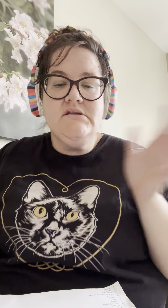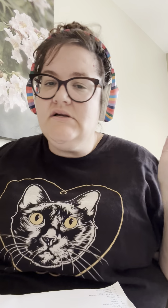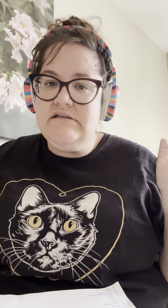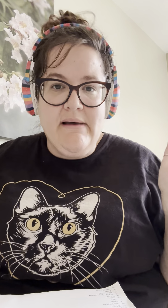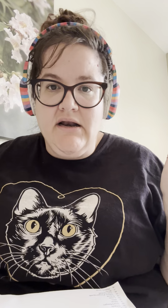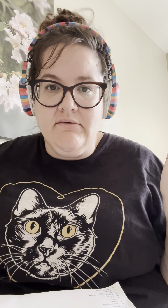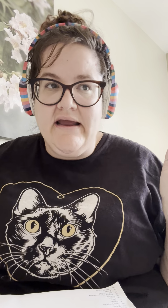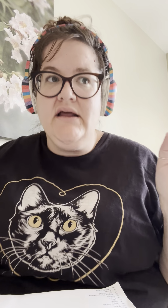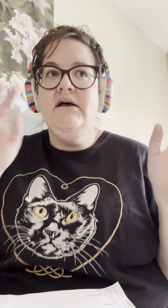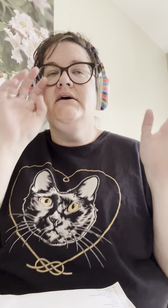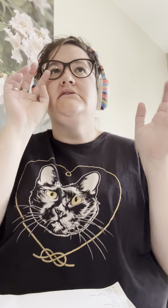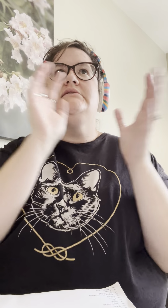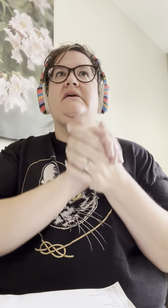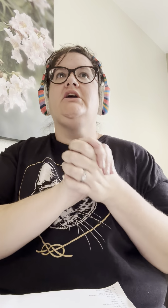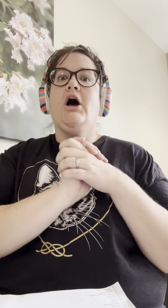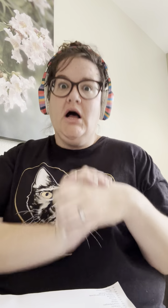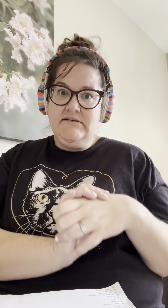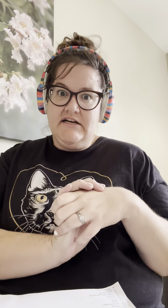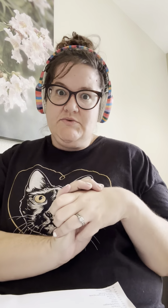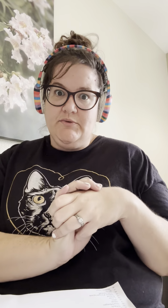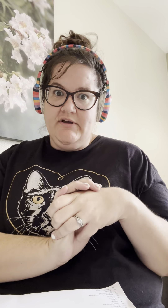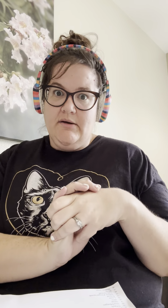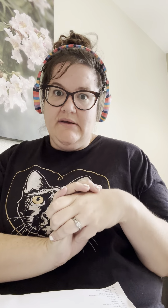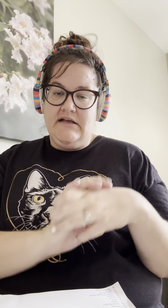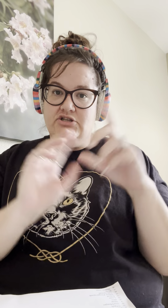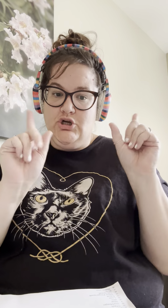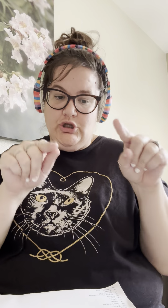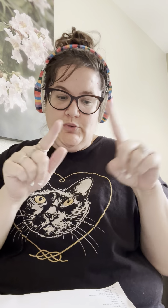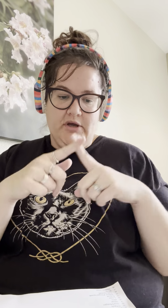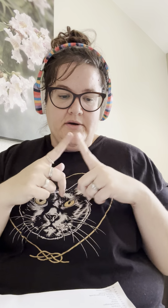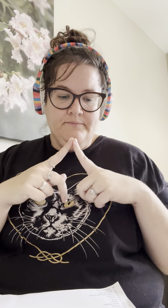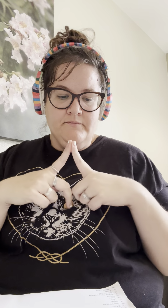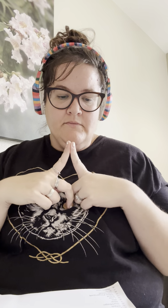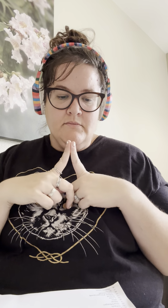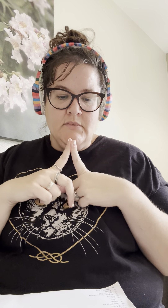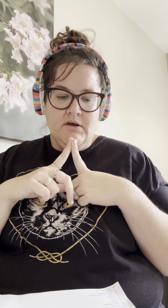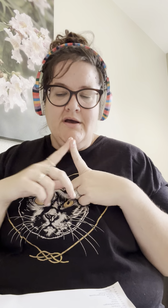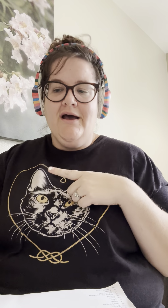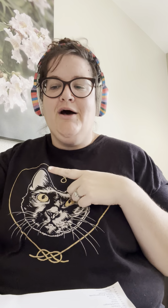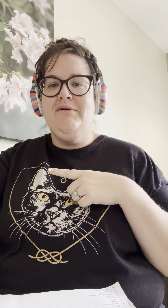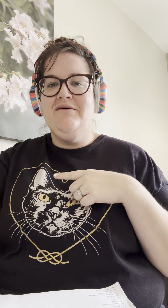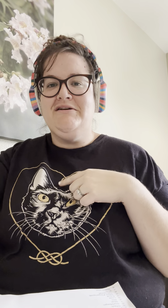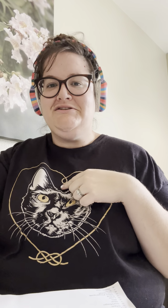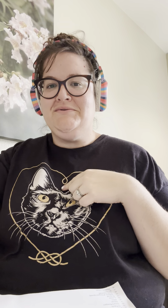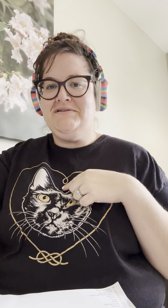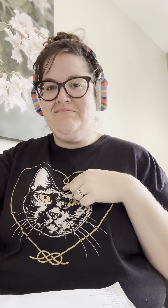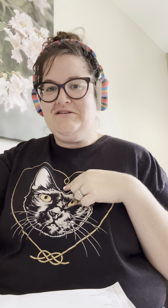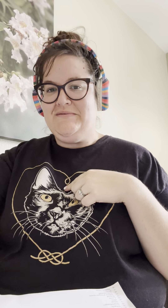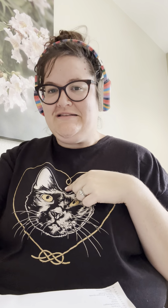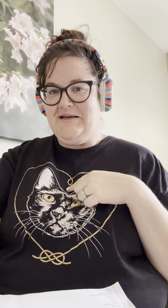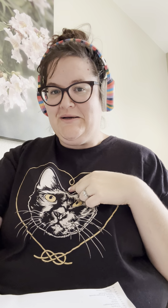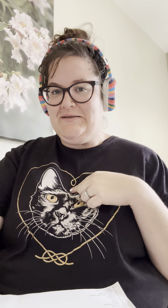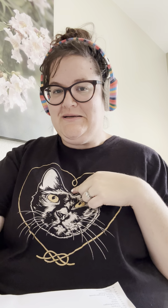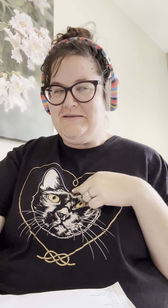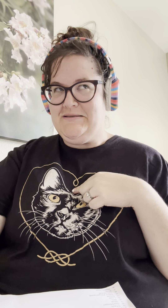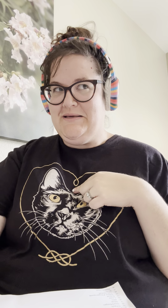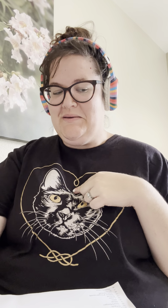Doesn't matter, right? To me, context will be our biggest clue here. How many of my students have missed me saying context is key? Be